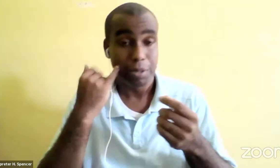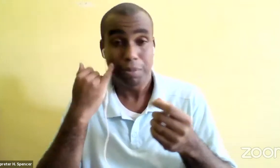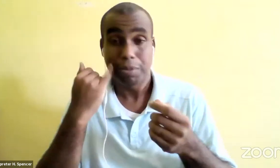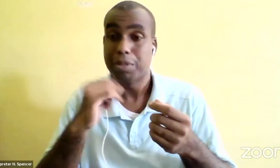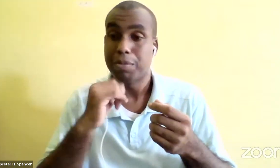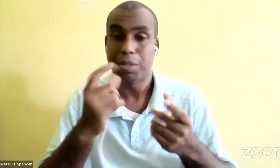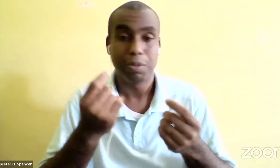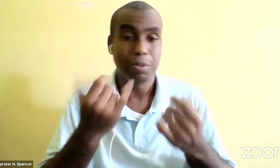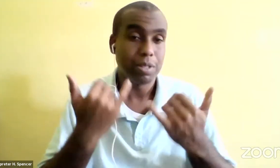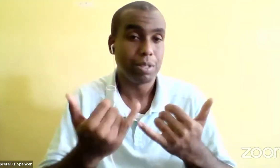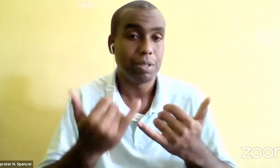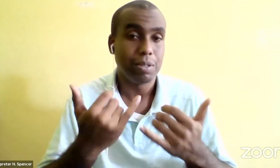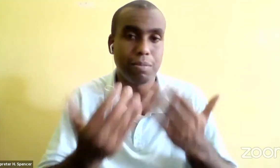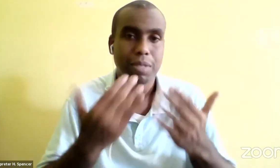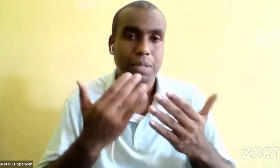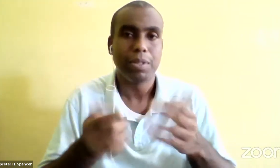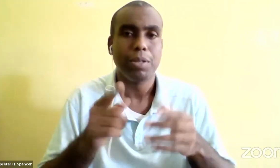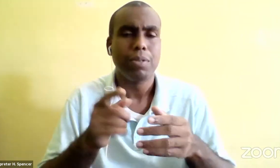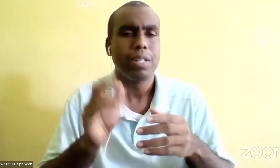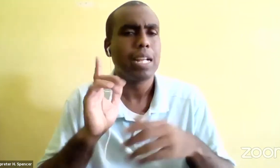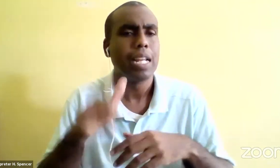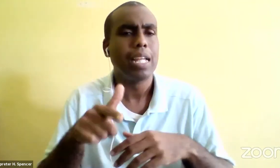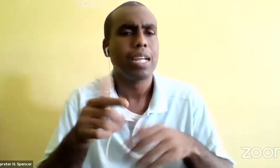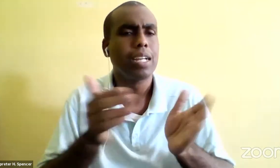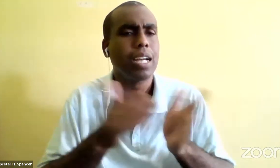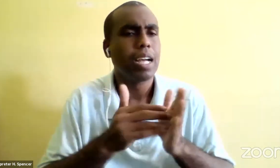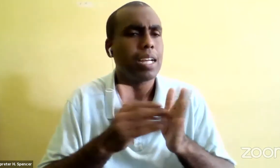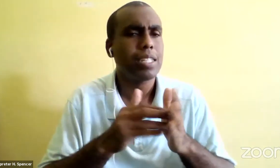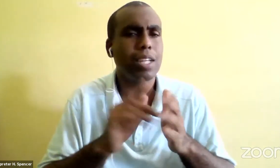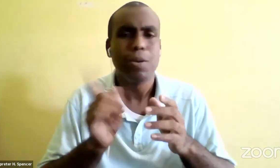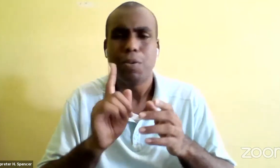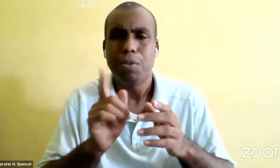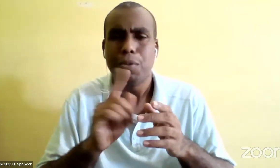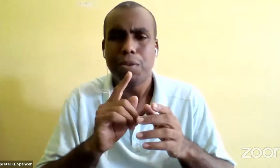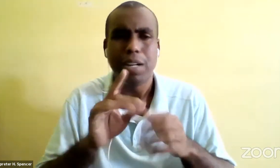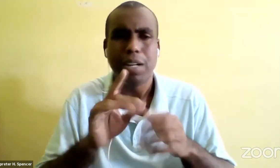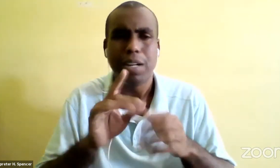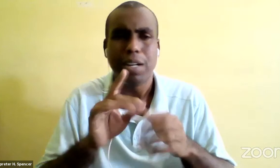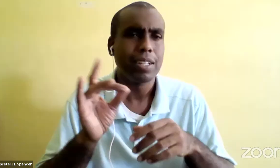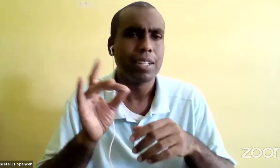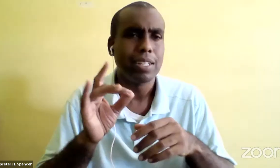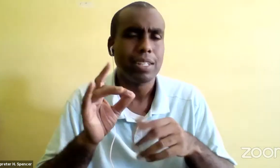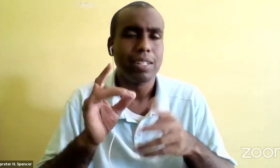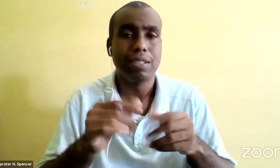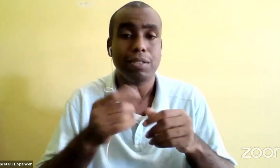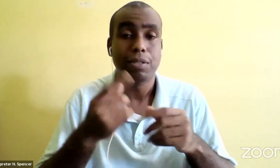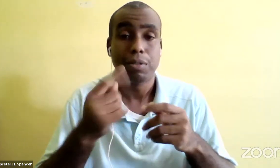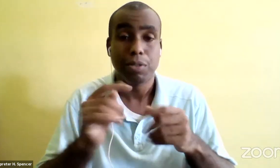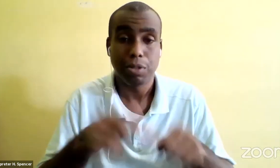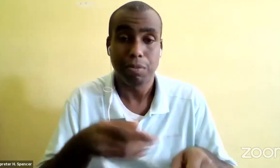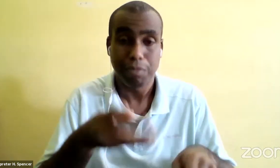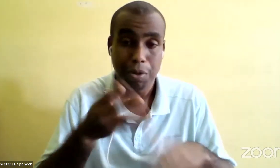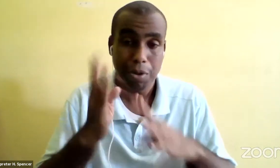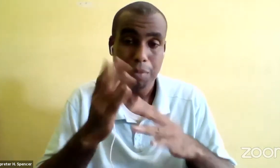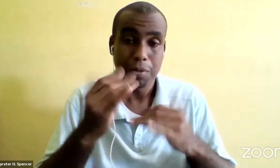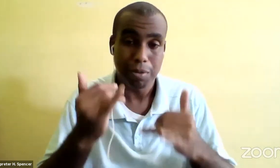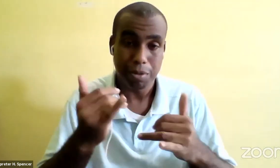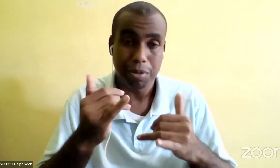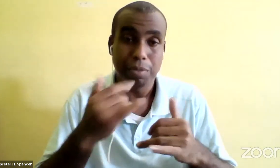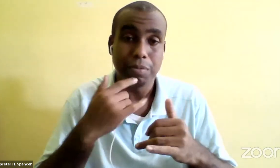second, maybe you're like, where is it? So, post. So it's been uploaded, the